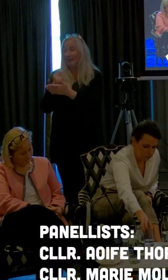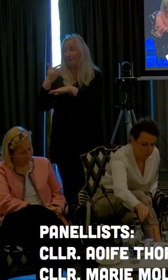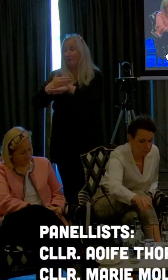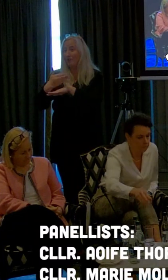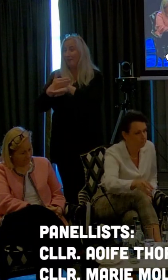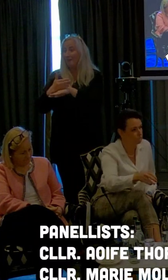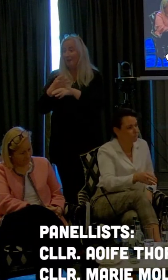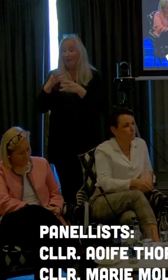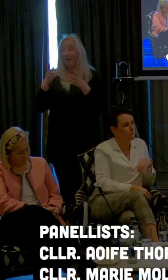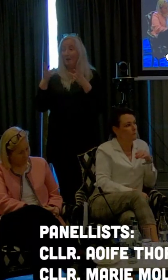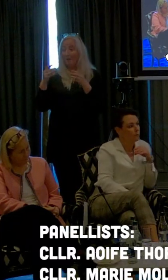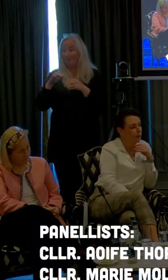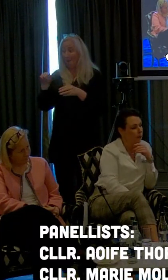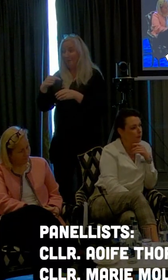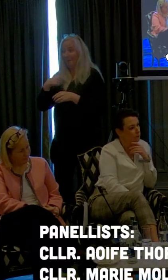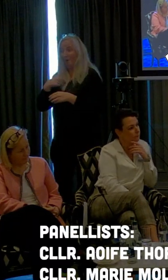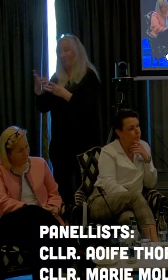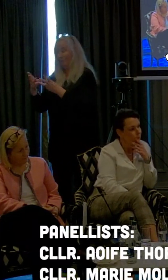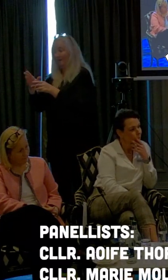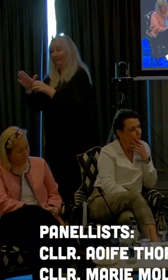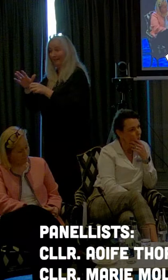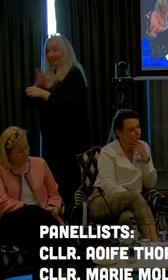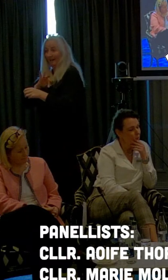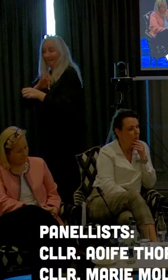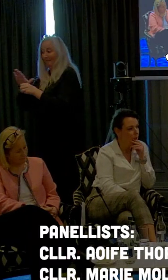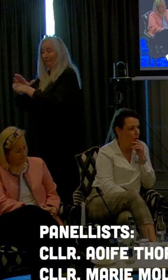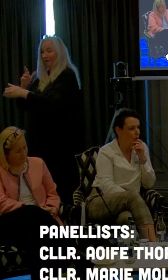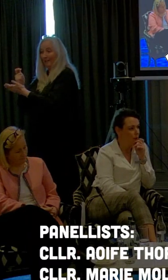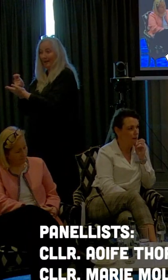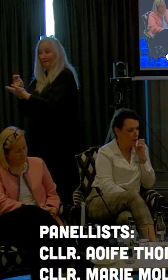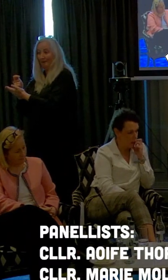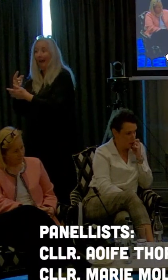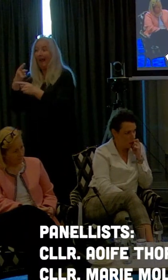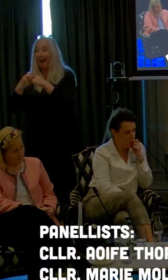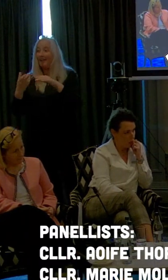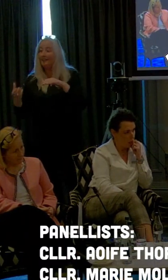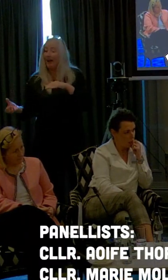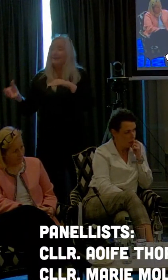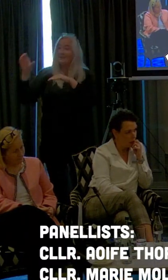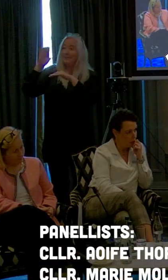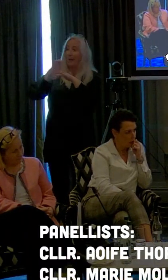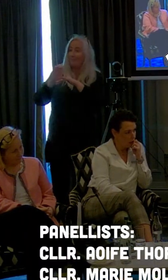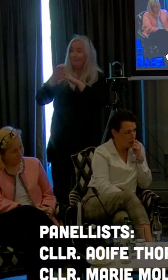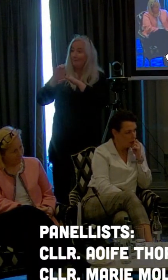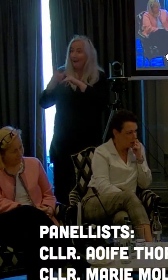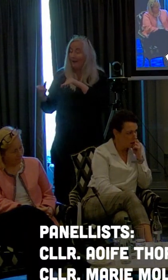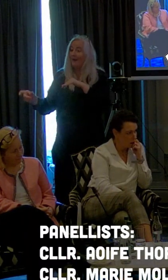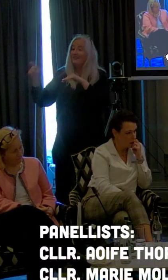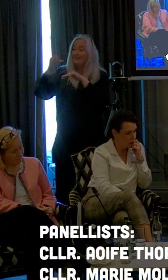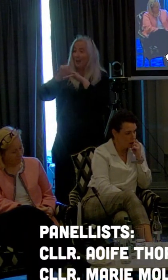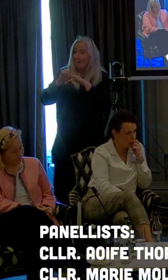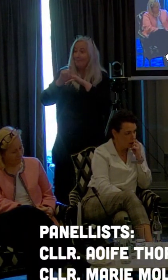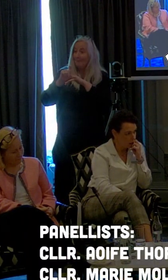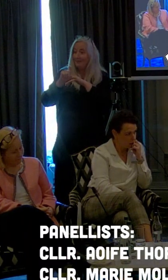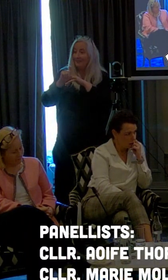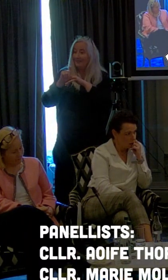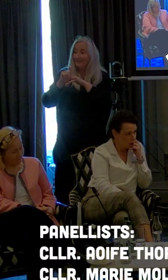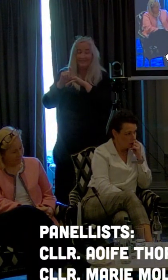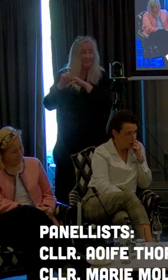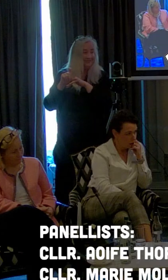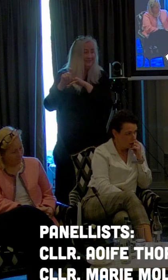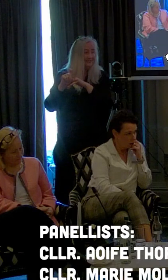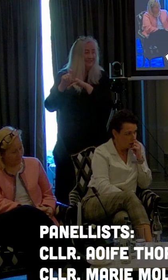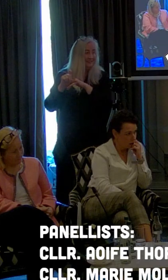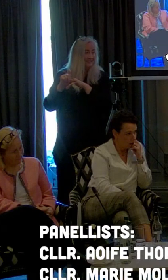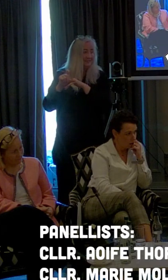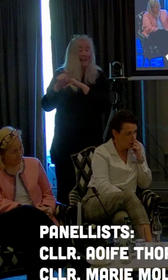People are working full-time, they have a full-time income, and then they're taking up, they're losing some form of financial